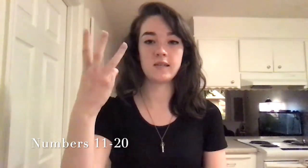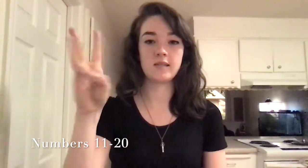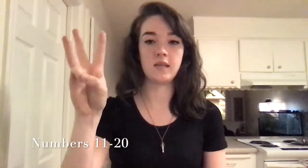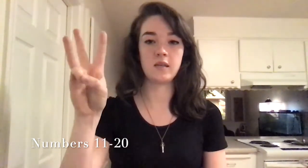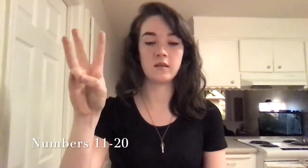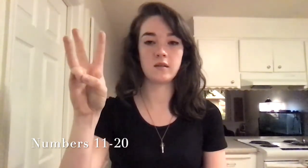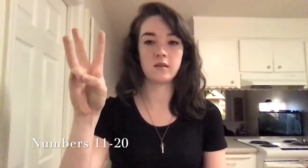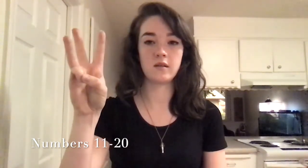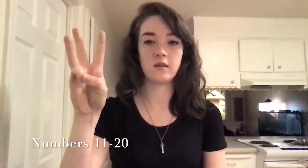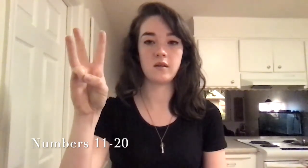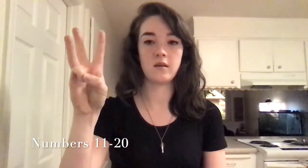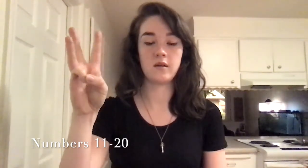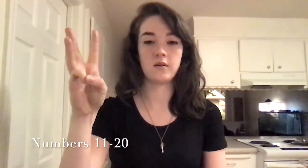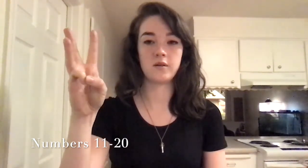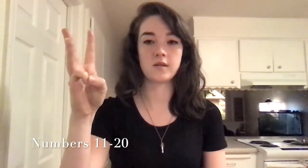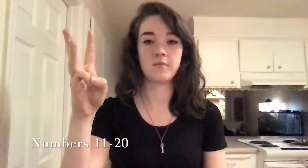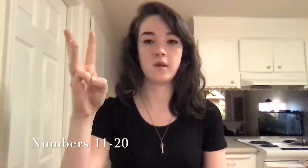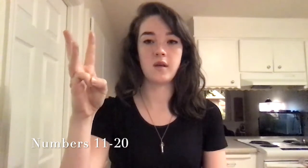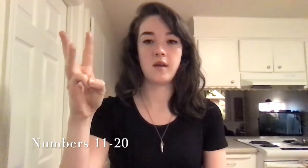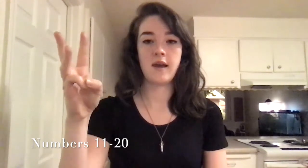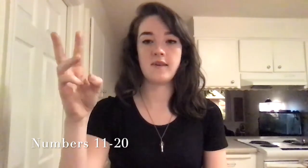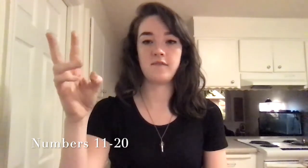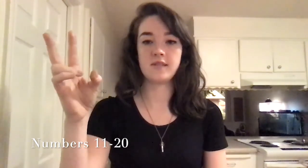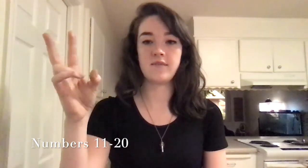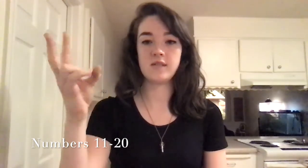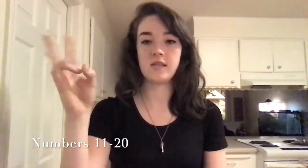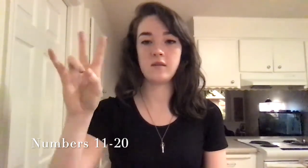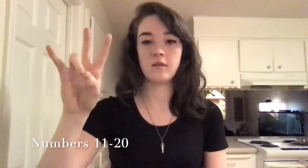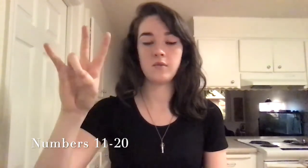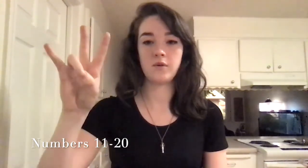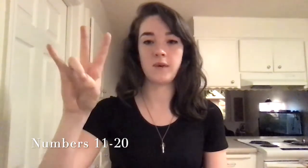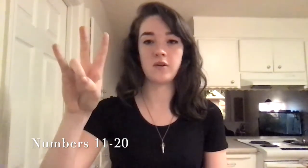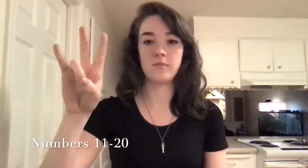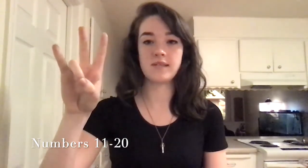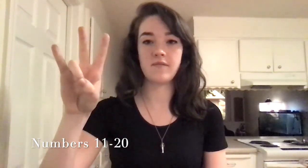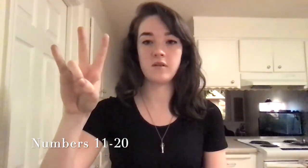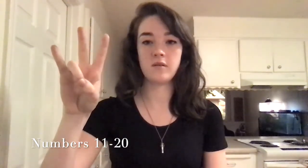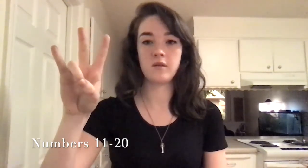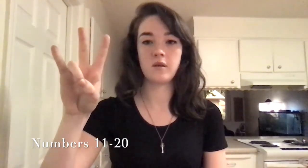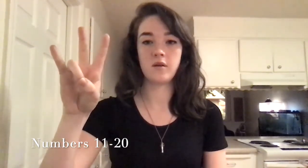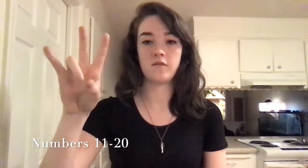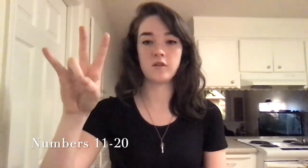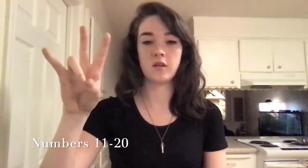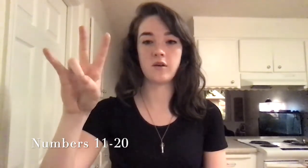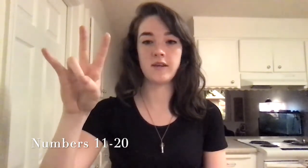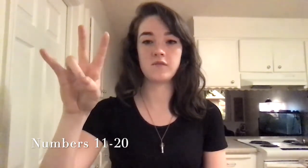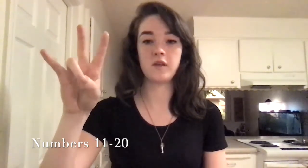16. Awesome. And then for 17, we're going to make number 7, folding our next finger